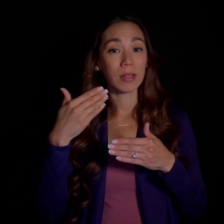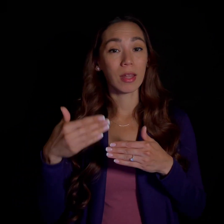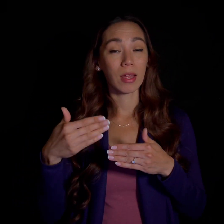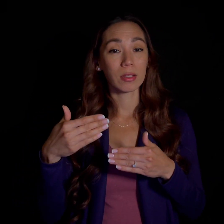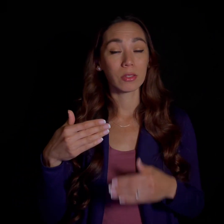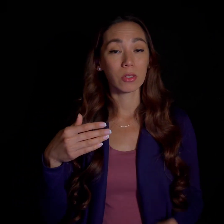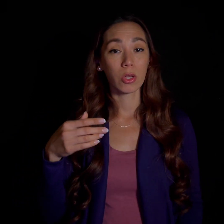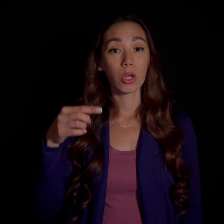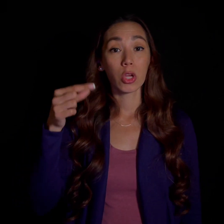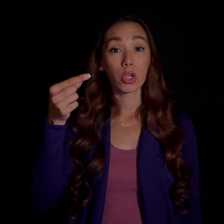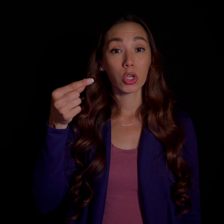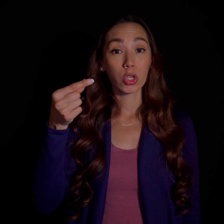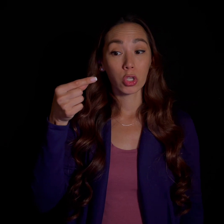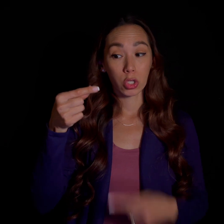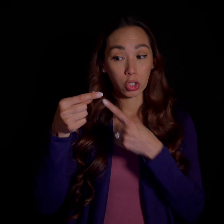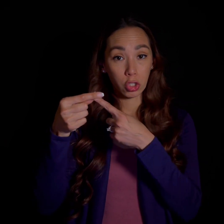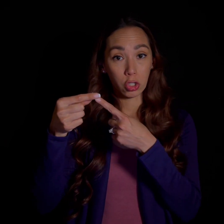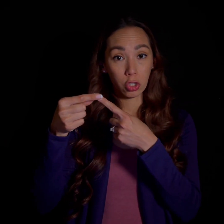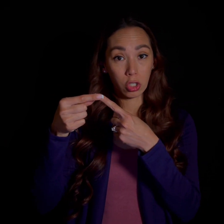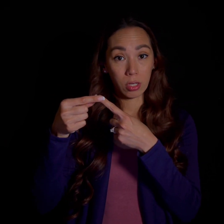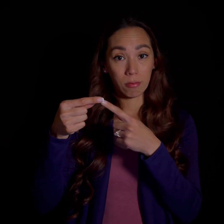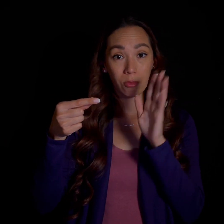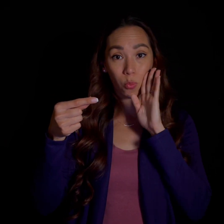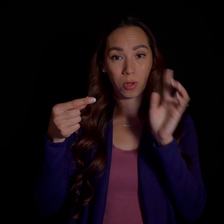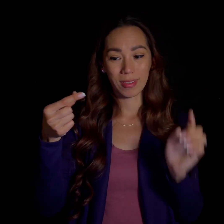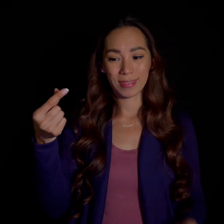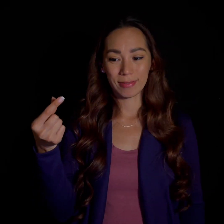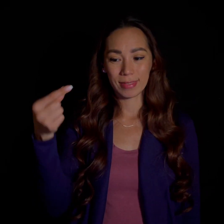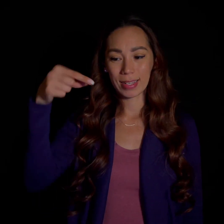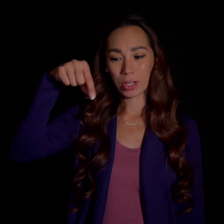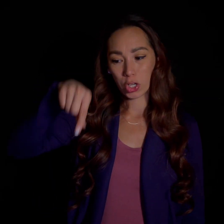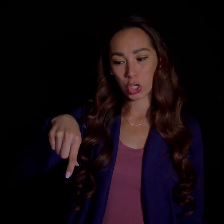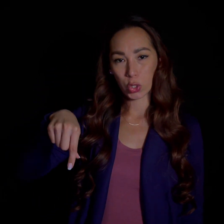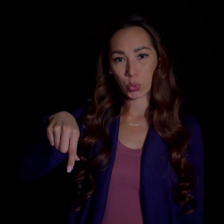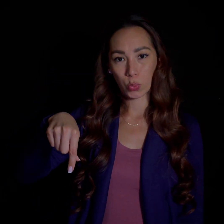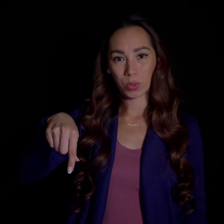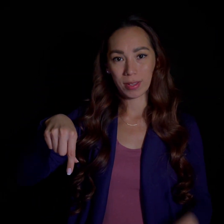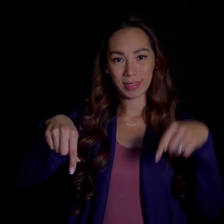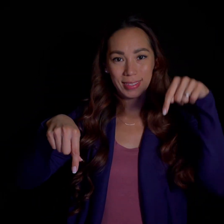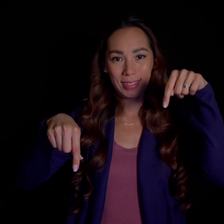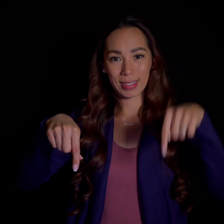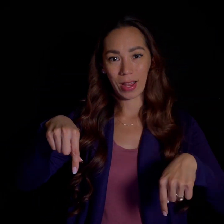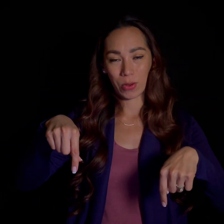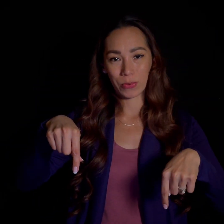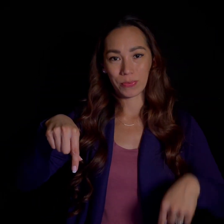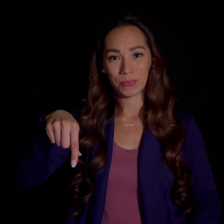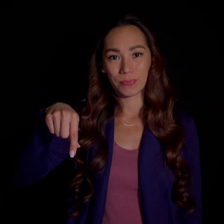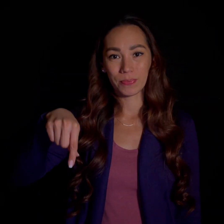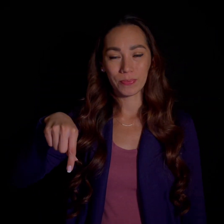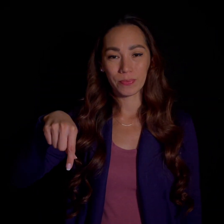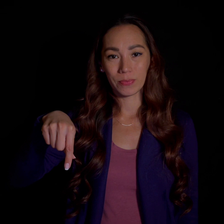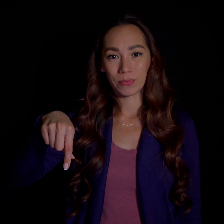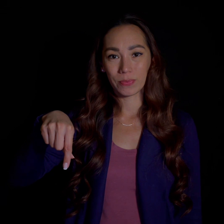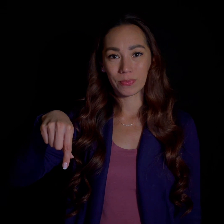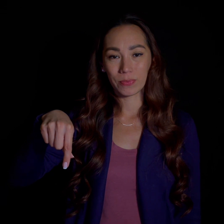Now, you're going to do the same thing with Q with using the G hand shape. You're going to do the G and then